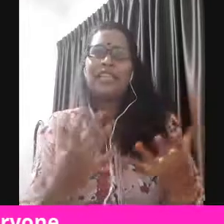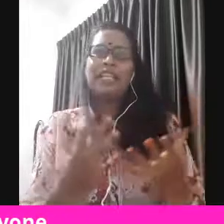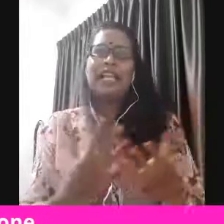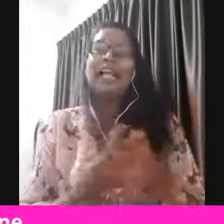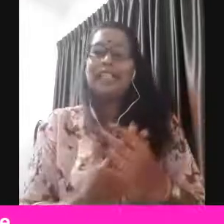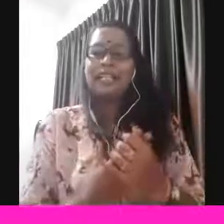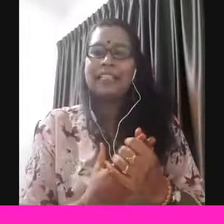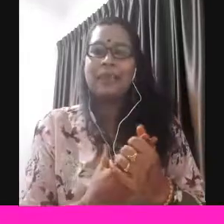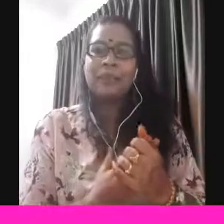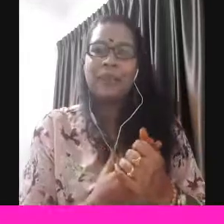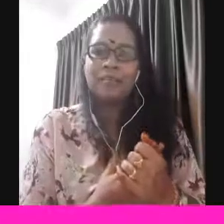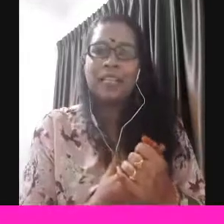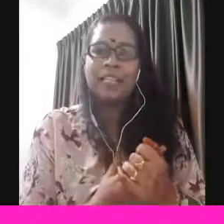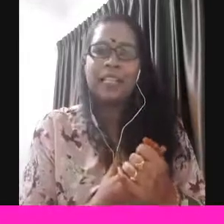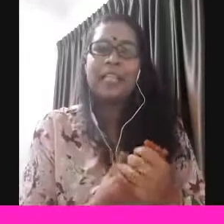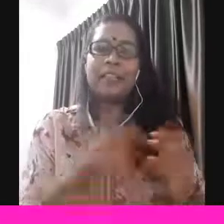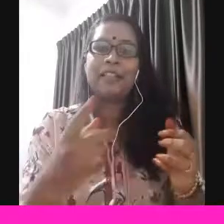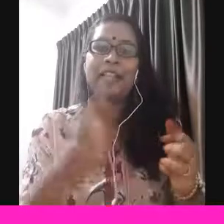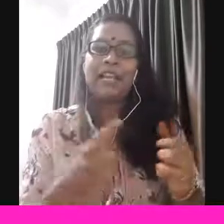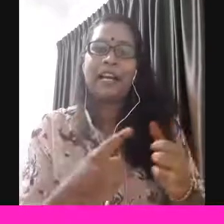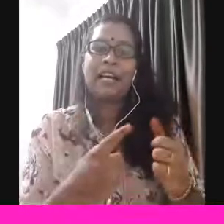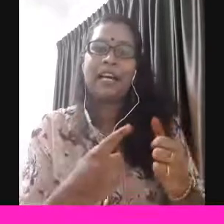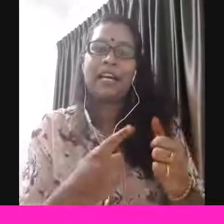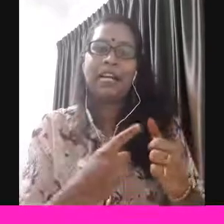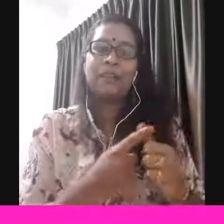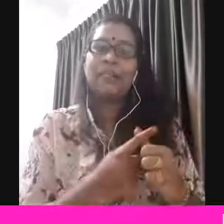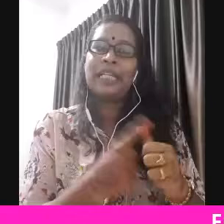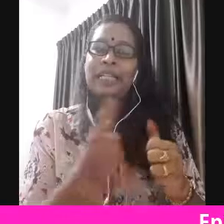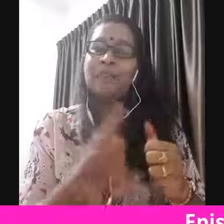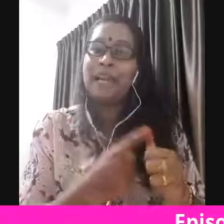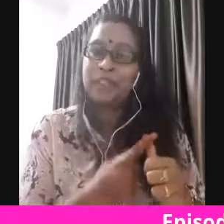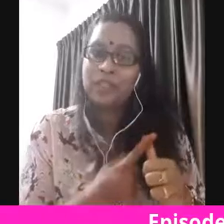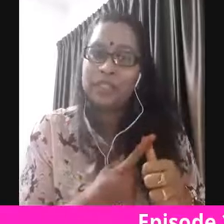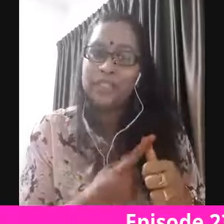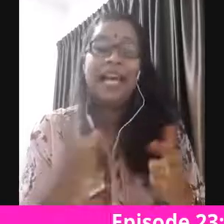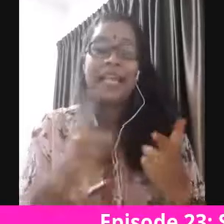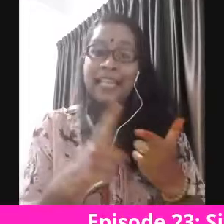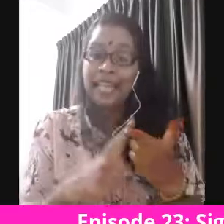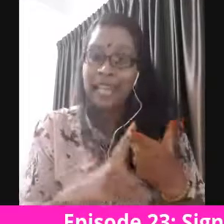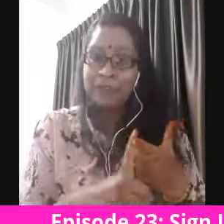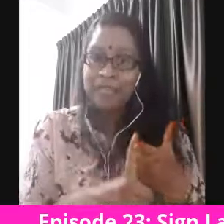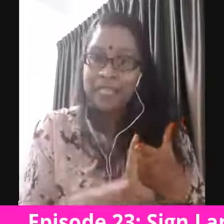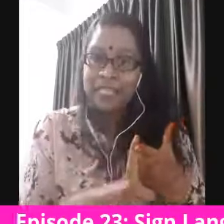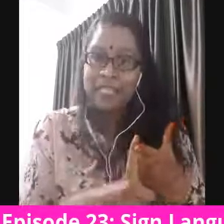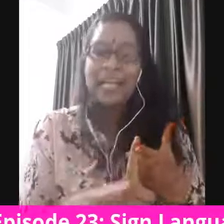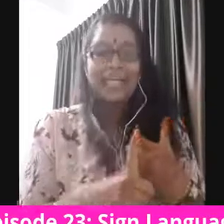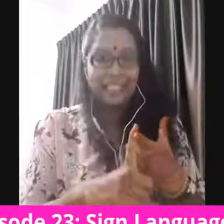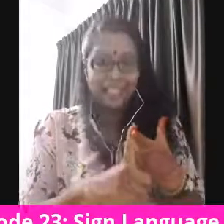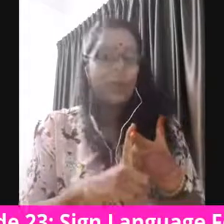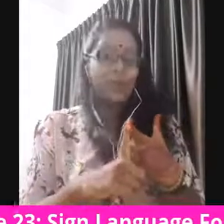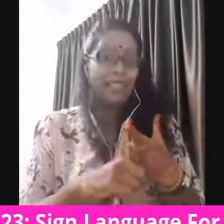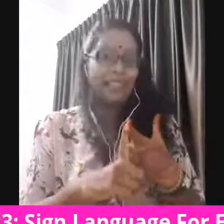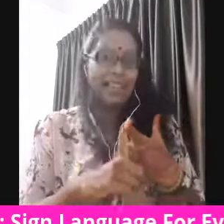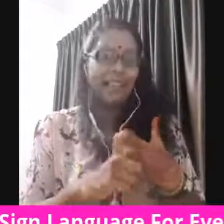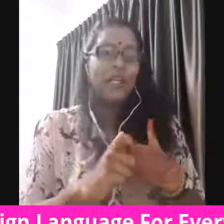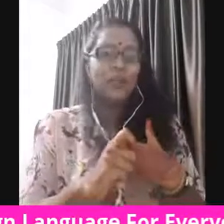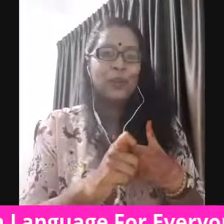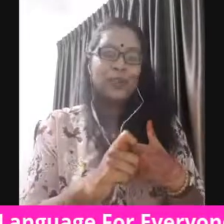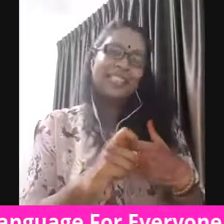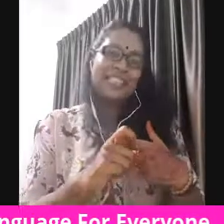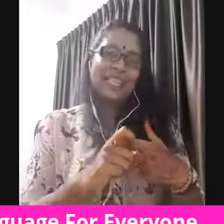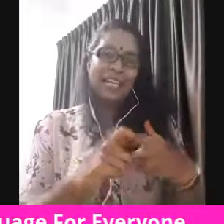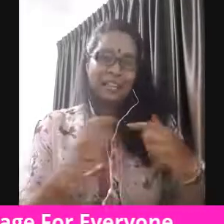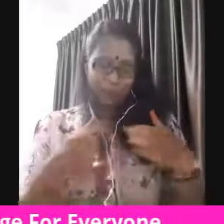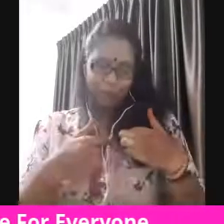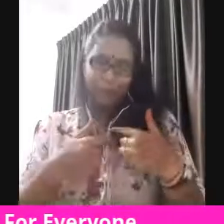when you see, they sometimes we can see in, they are working in McDonald, KFC. Yeah, they're Yeah. working there.